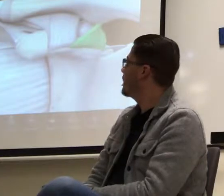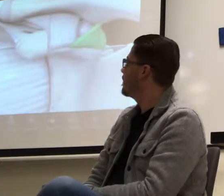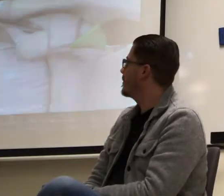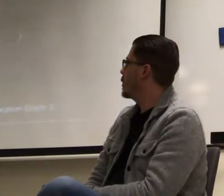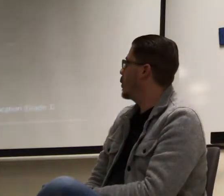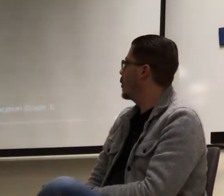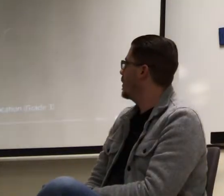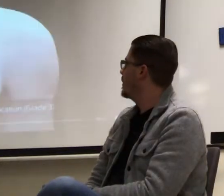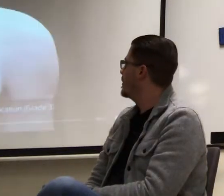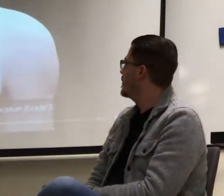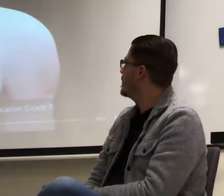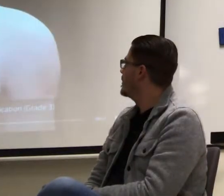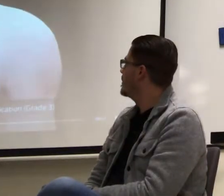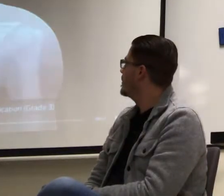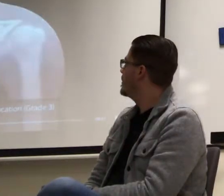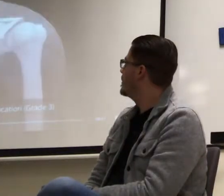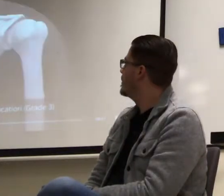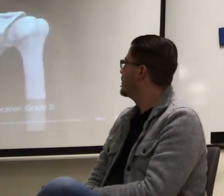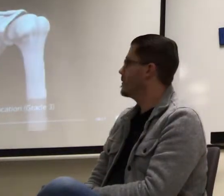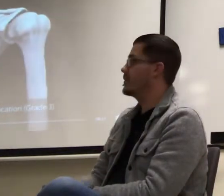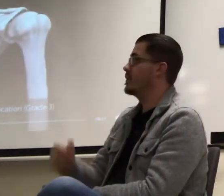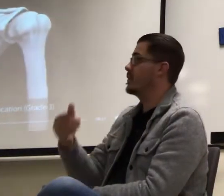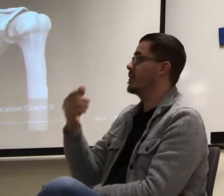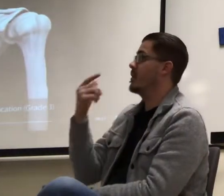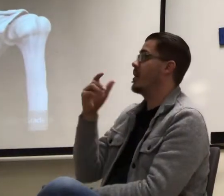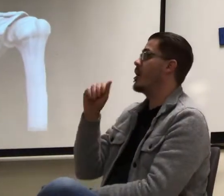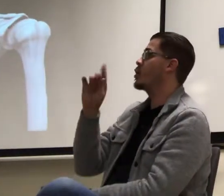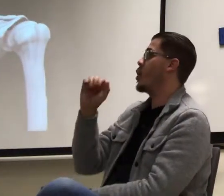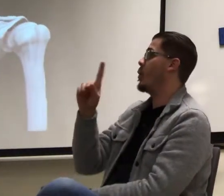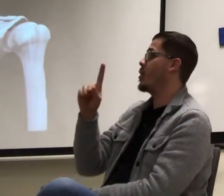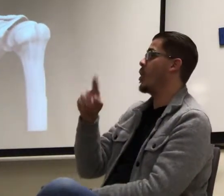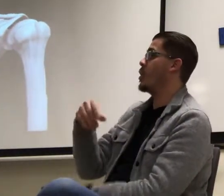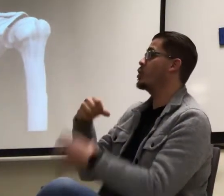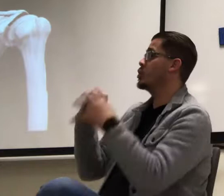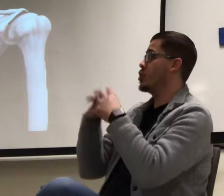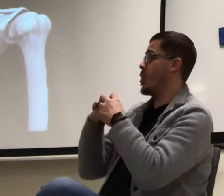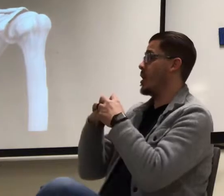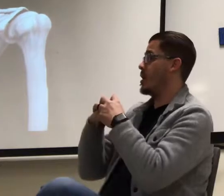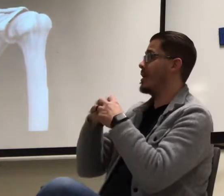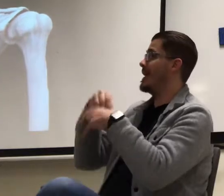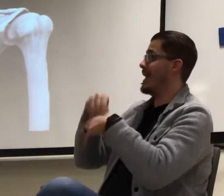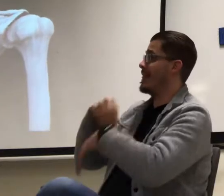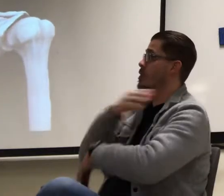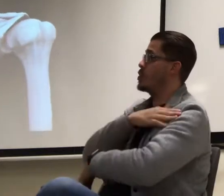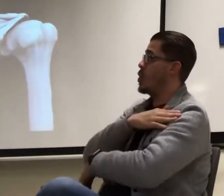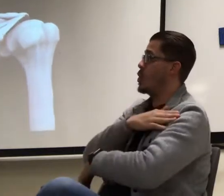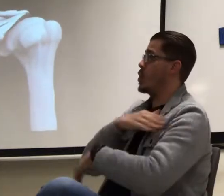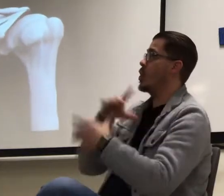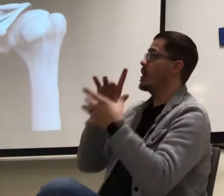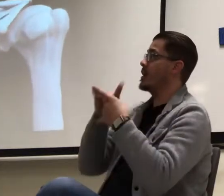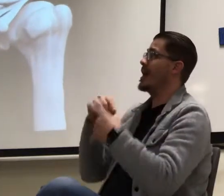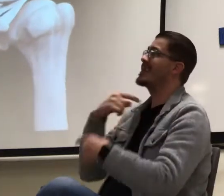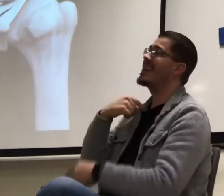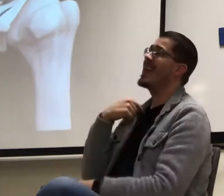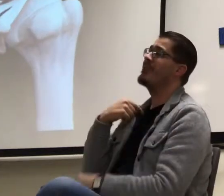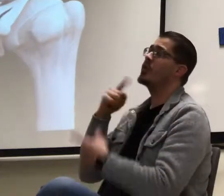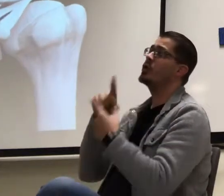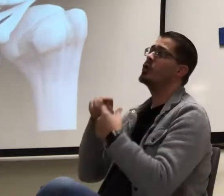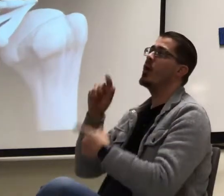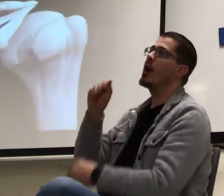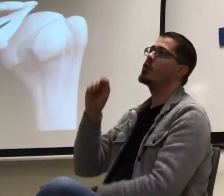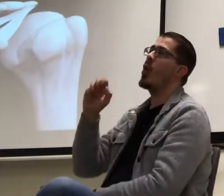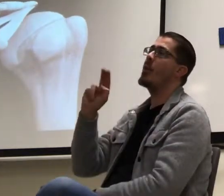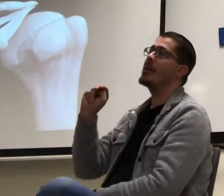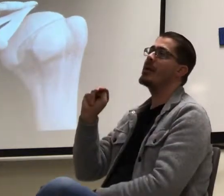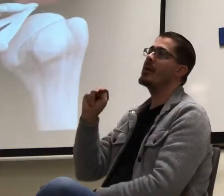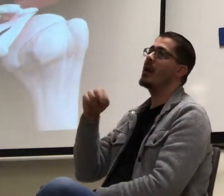There's an AC joint dislocation, grade 3. The acromioclavicular joint is a joint in the shoulder that connects the clavicle bone to the acromion of